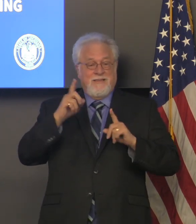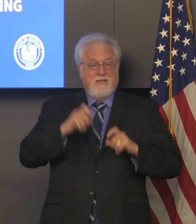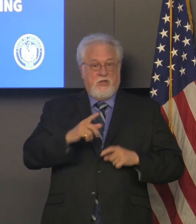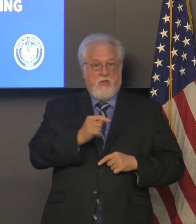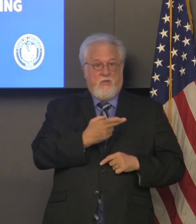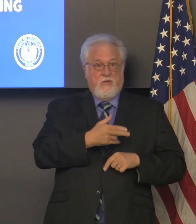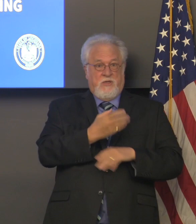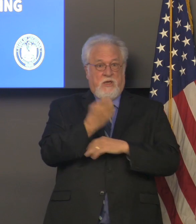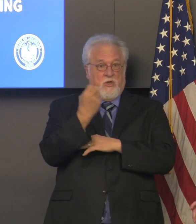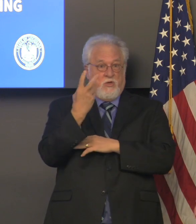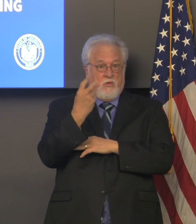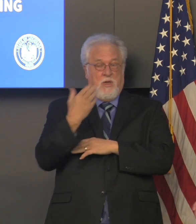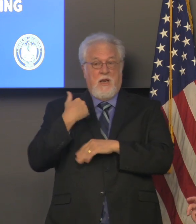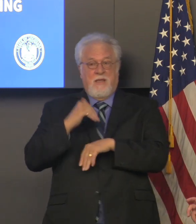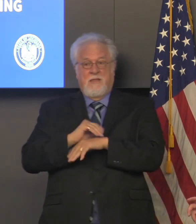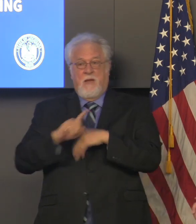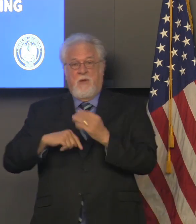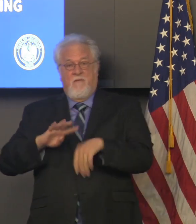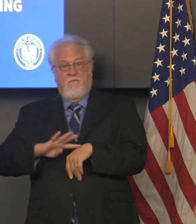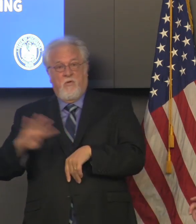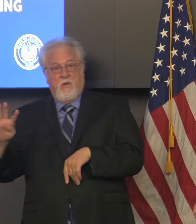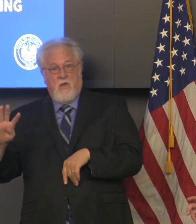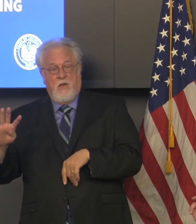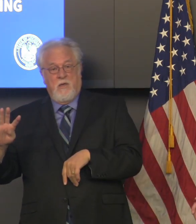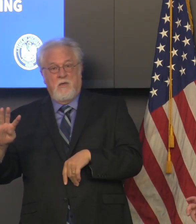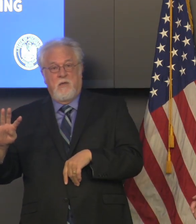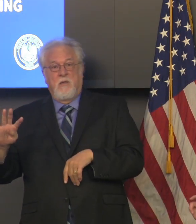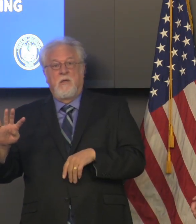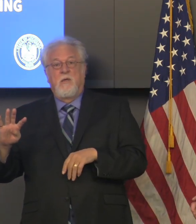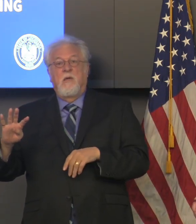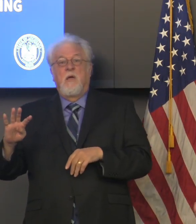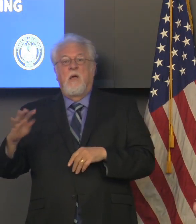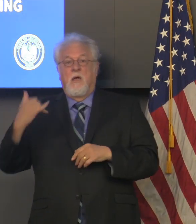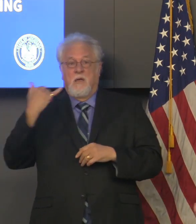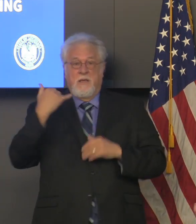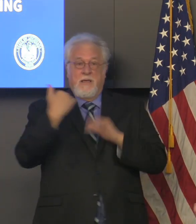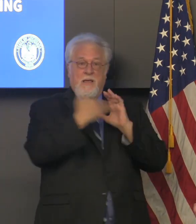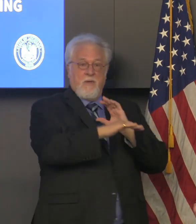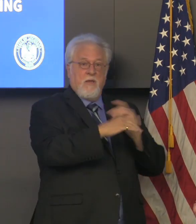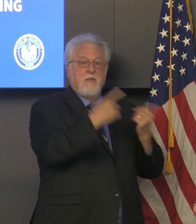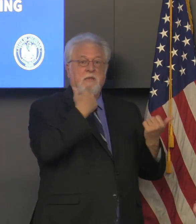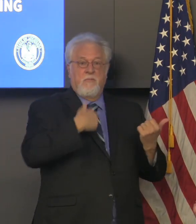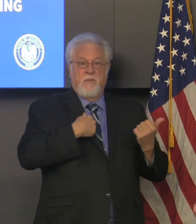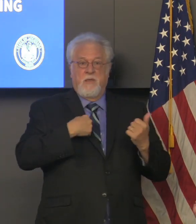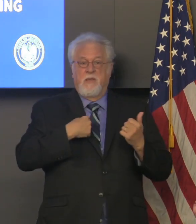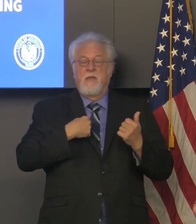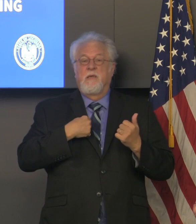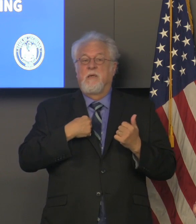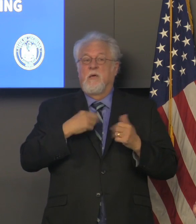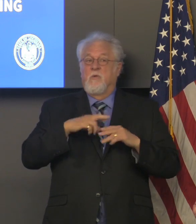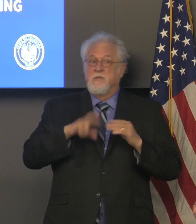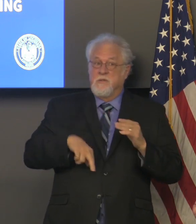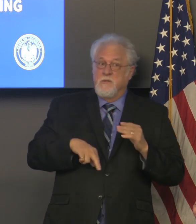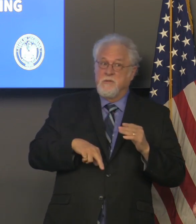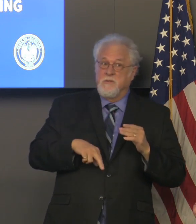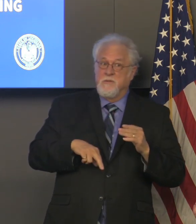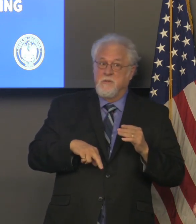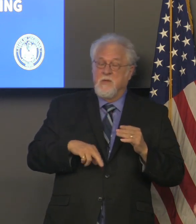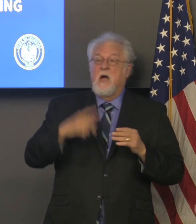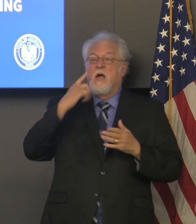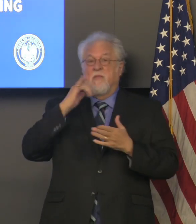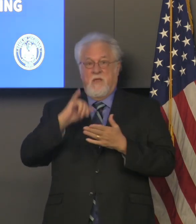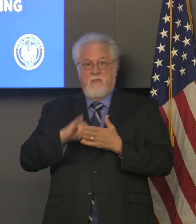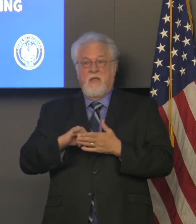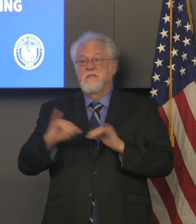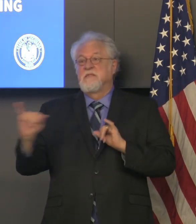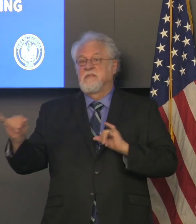noon. Last night about 4 o'clock, yesterday afternoon about 4 o'clock, I got an email telling me my results were in. And I think that's